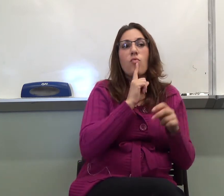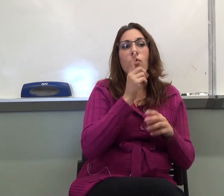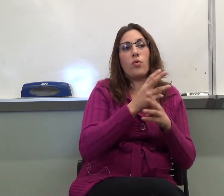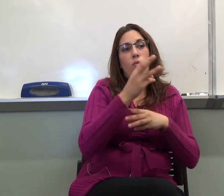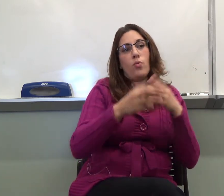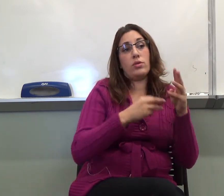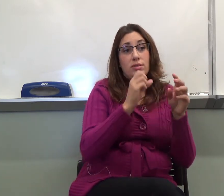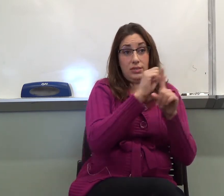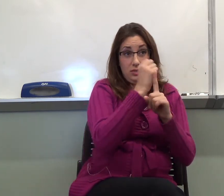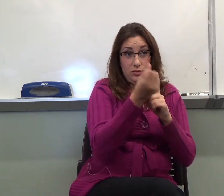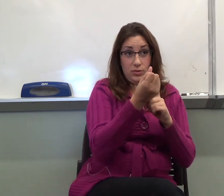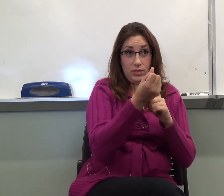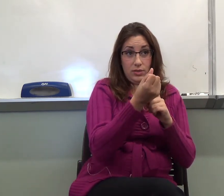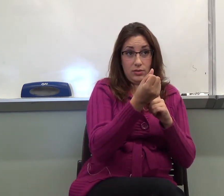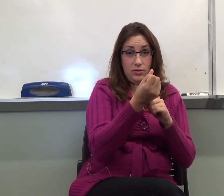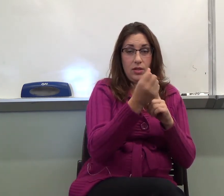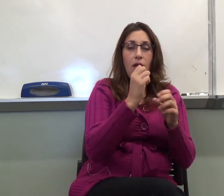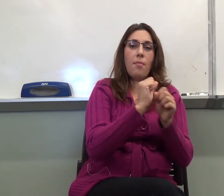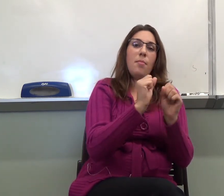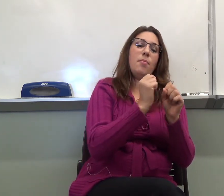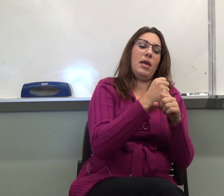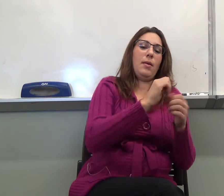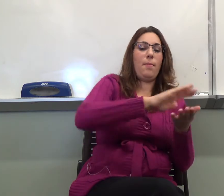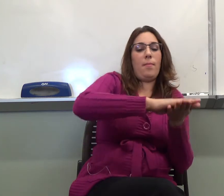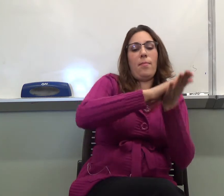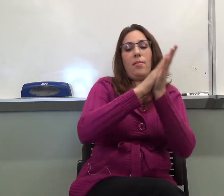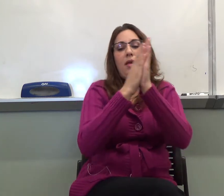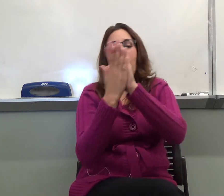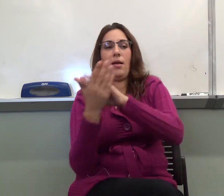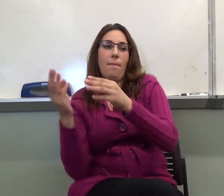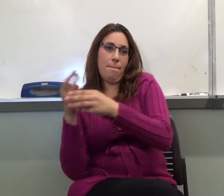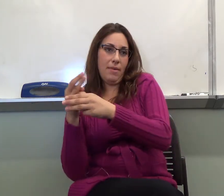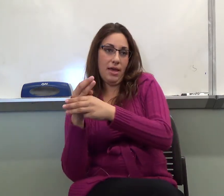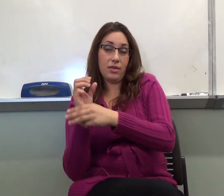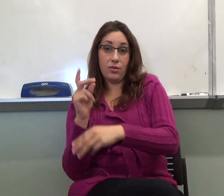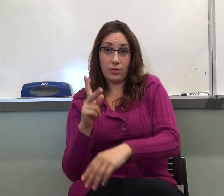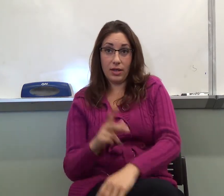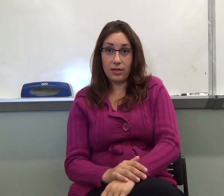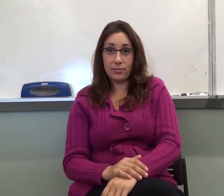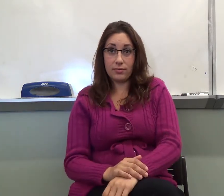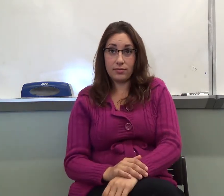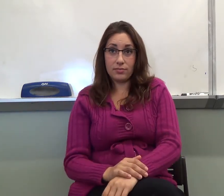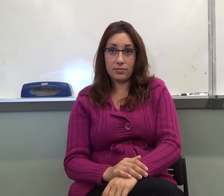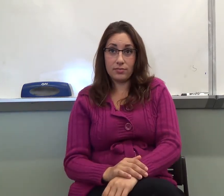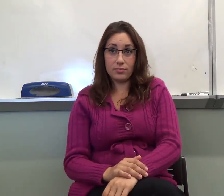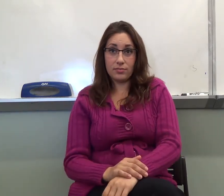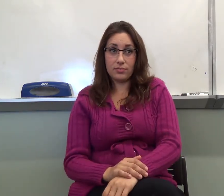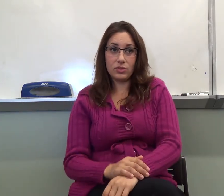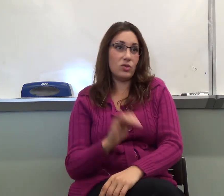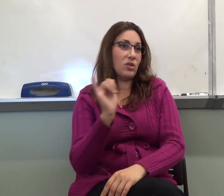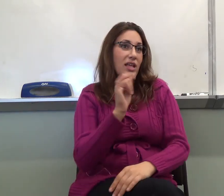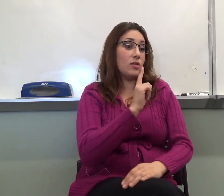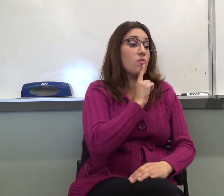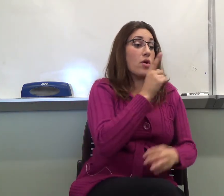math. We're going to actually mathematically model the real world and solve the math